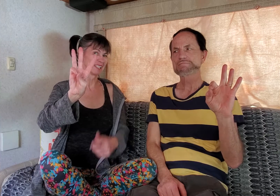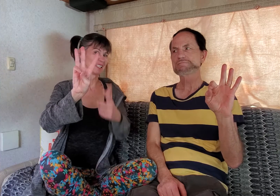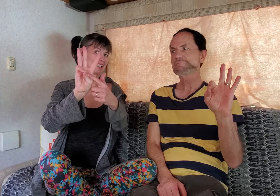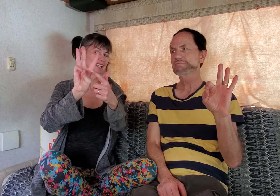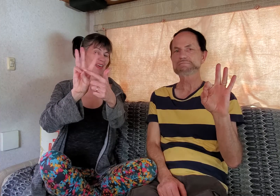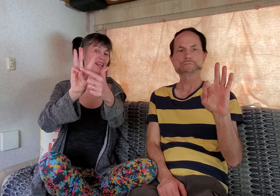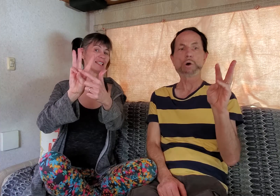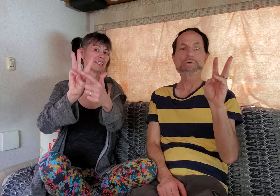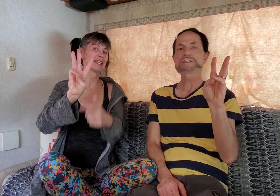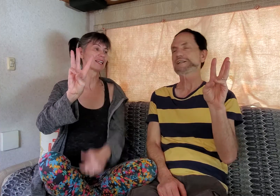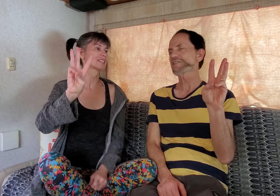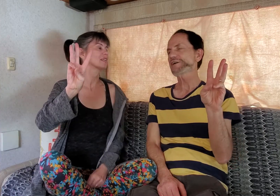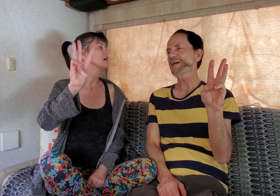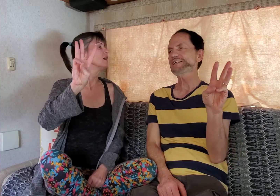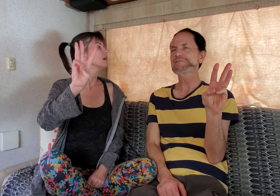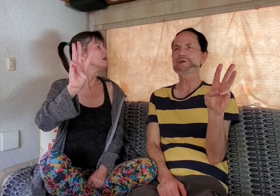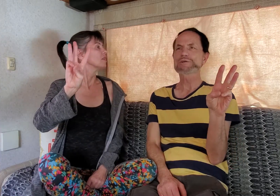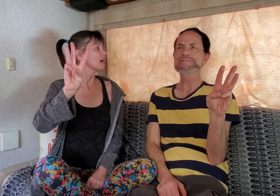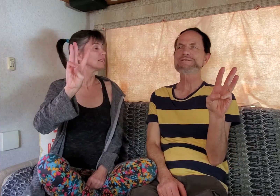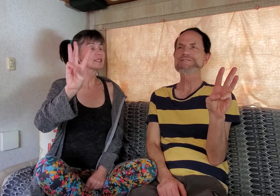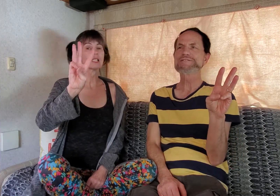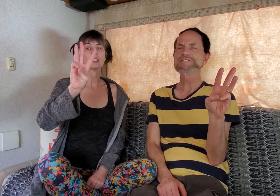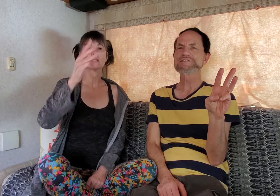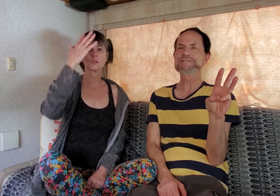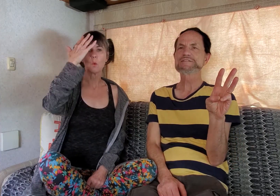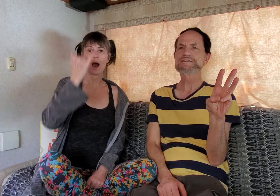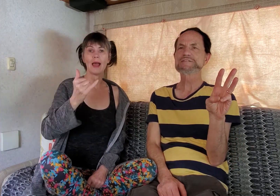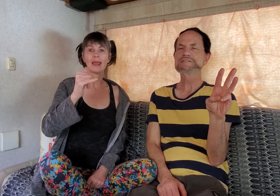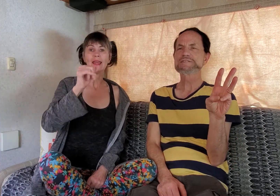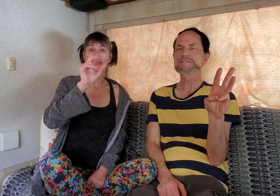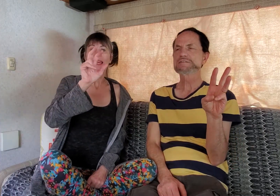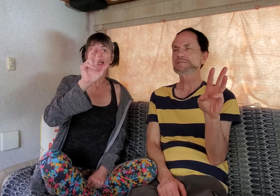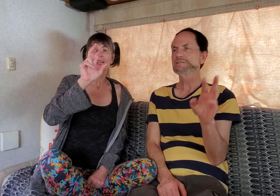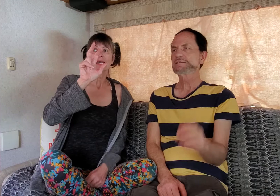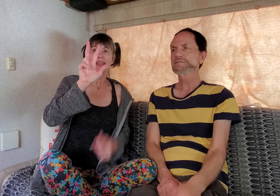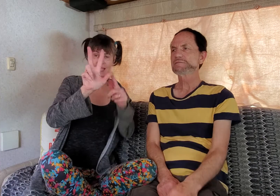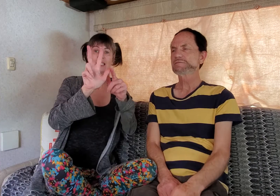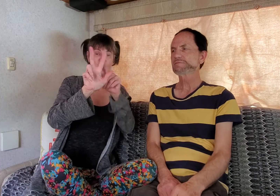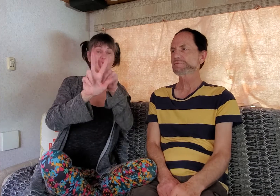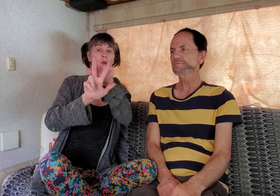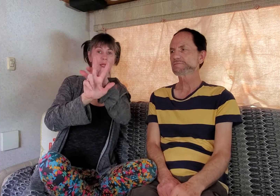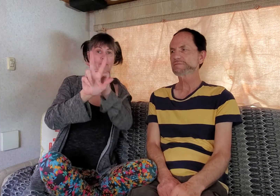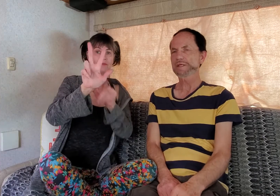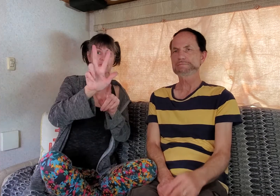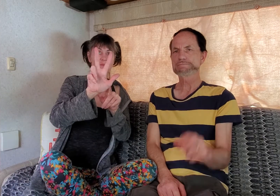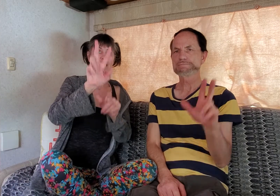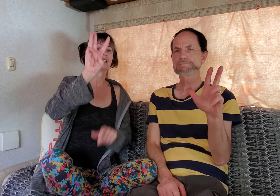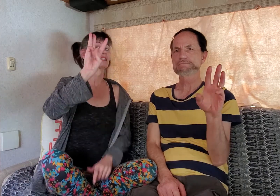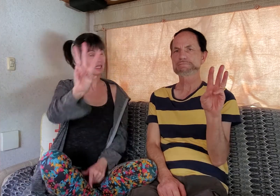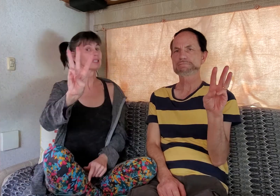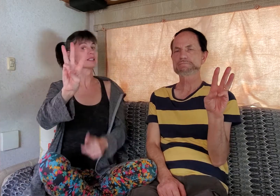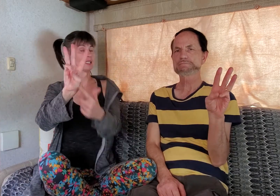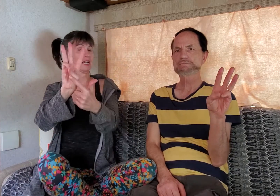6. That is 6. 6. Sorry, I did the wrong one. That is 6. This is why this is 3. Yeah. Because this is